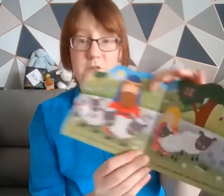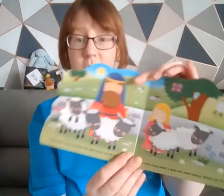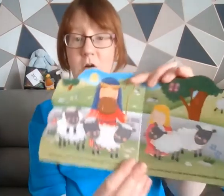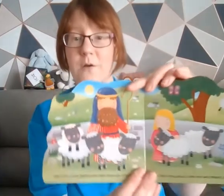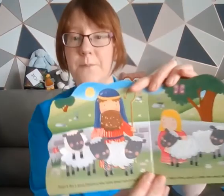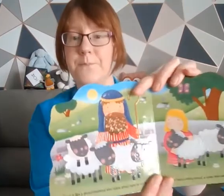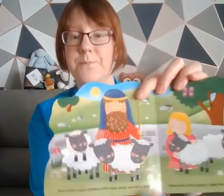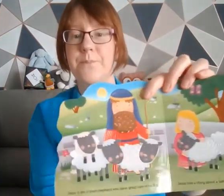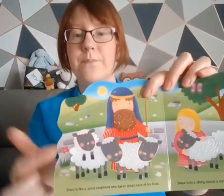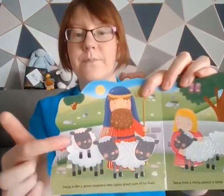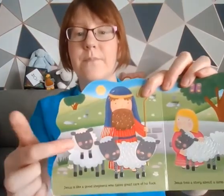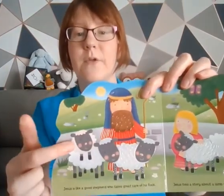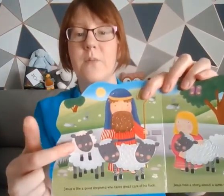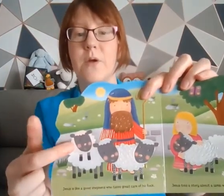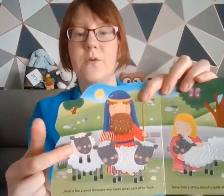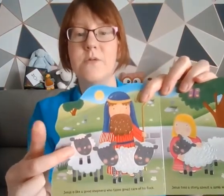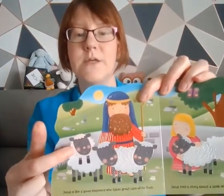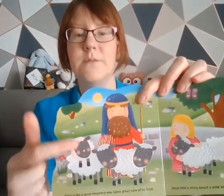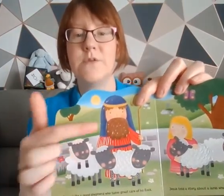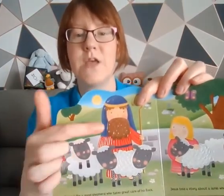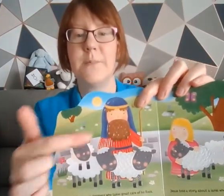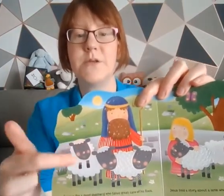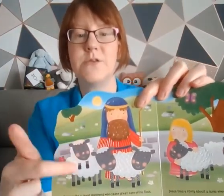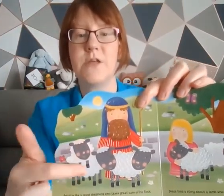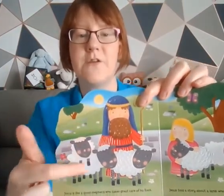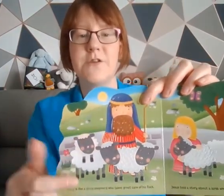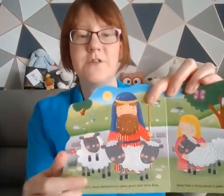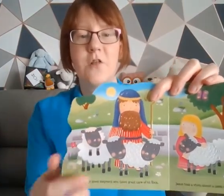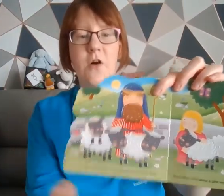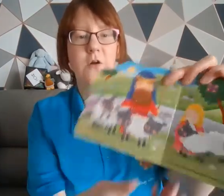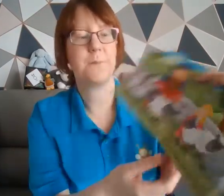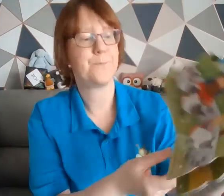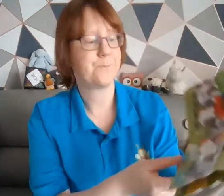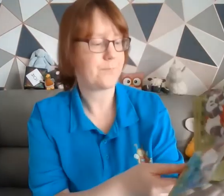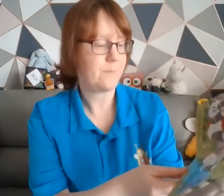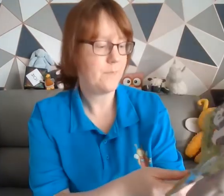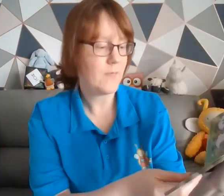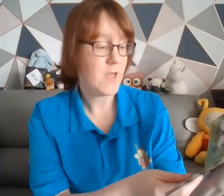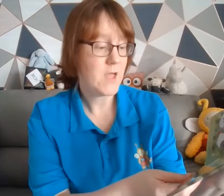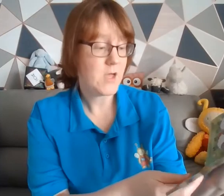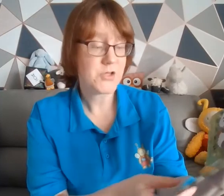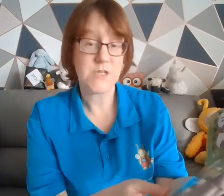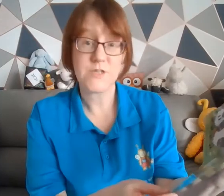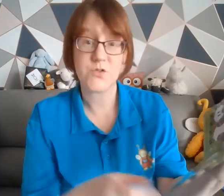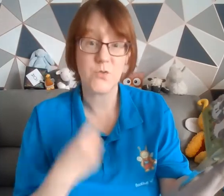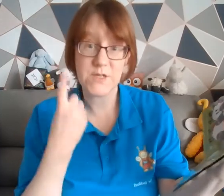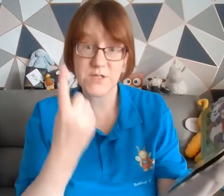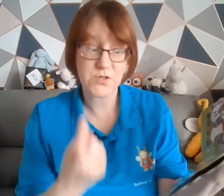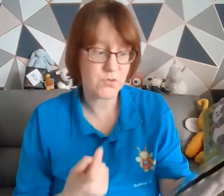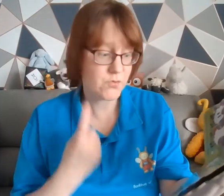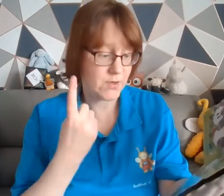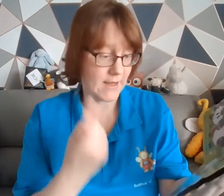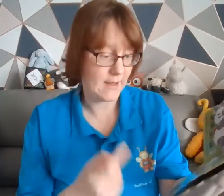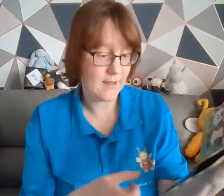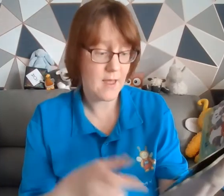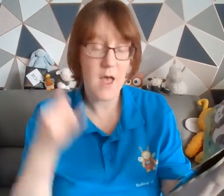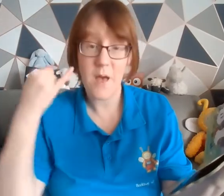flock. We go, see, shepherds looking after his flock. Jesus told a story about